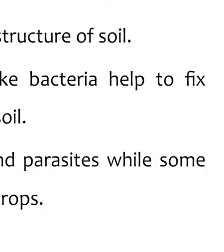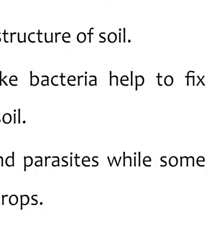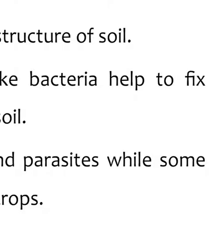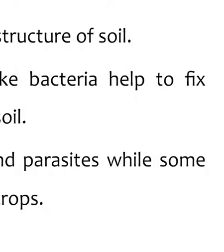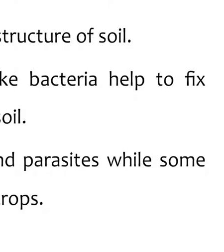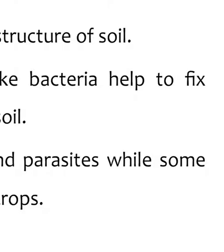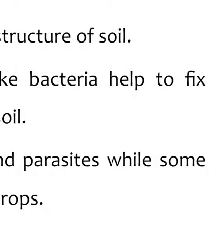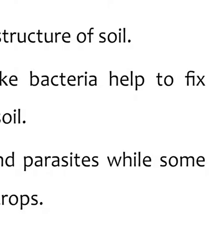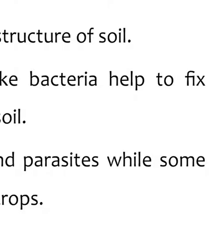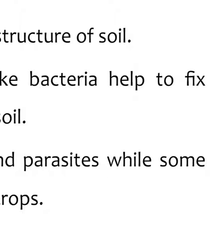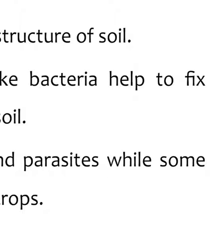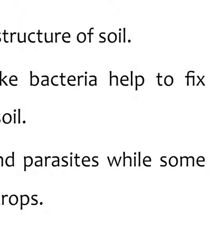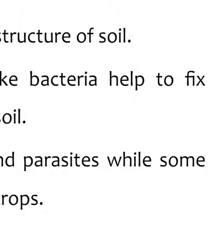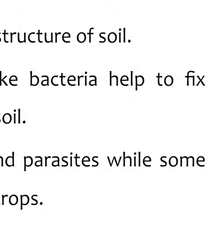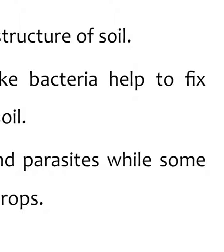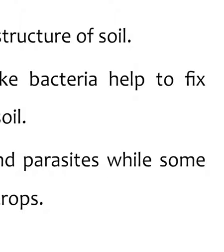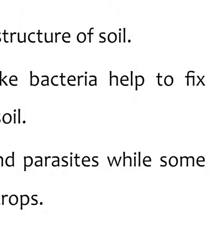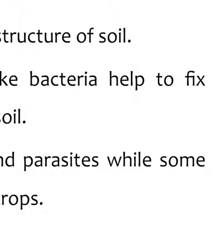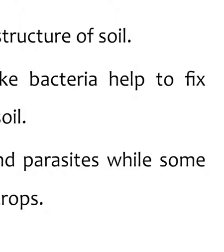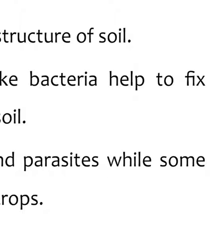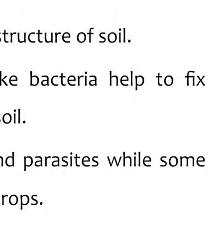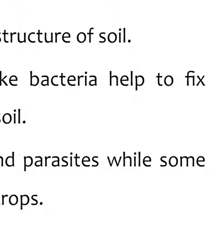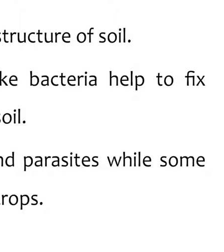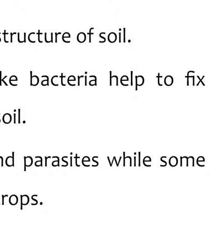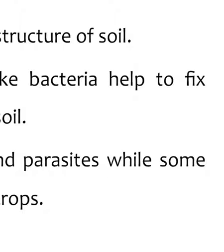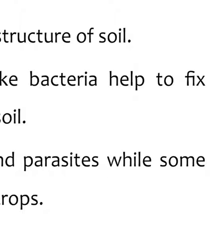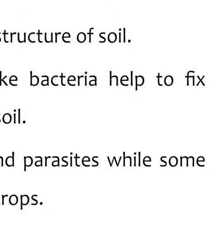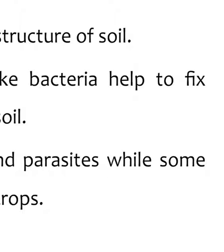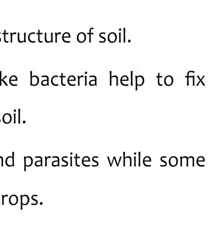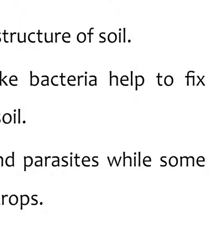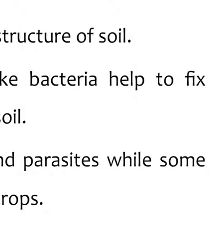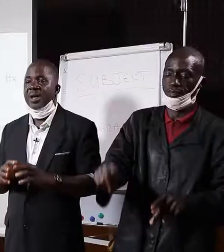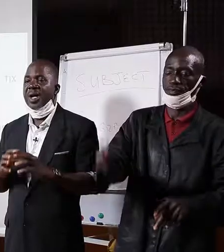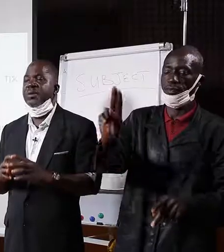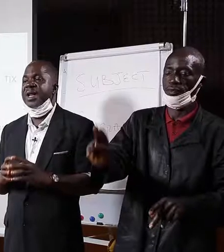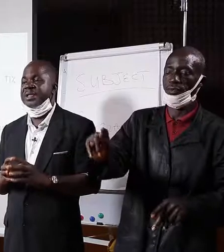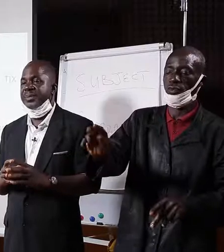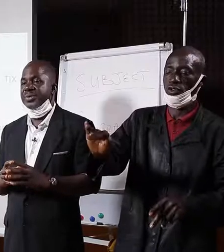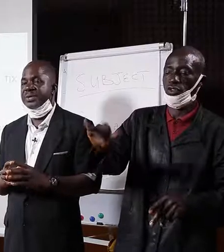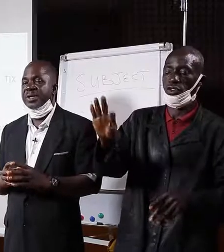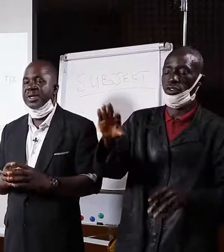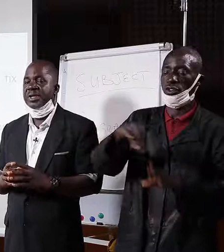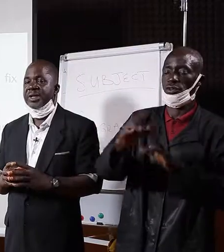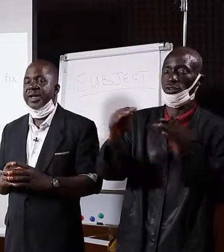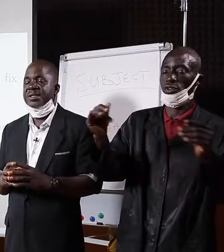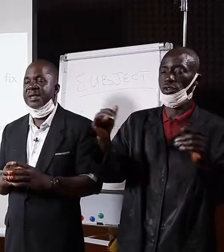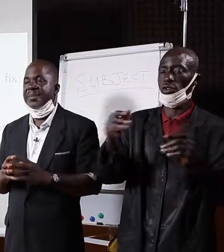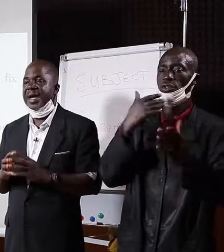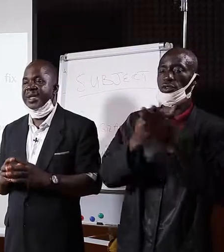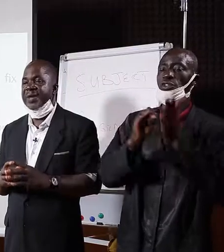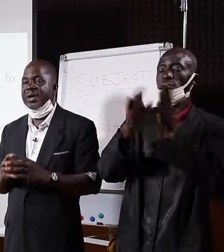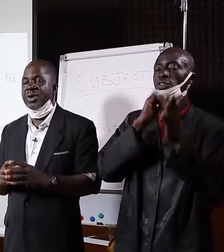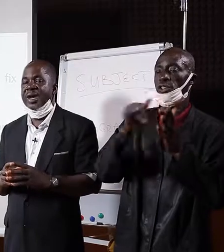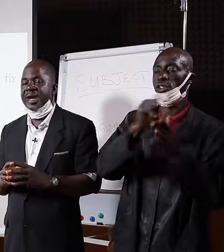bacteria helps to fix nutrients into the soil. A good example is